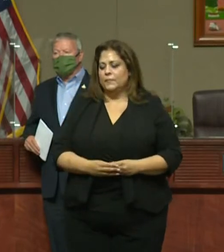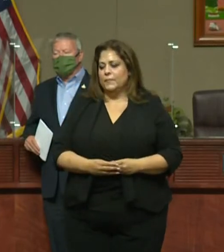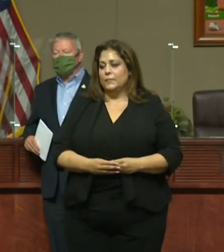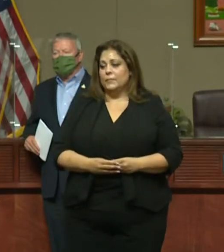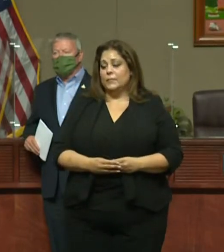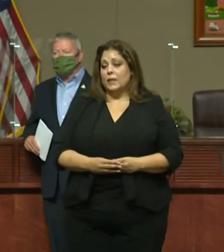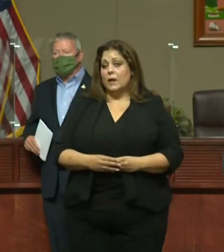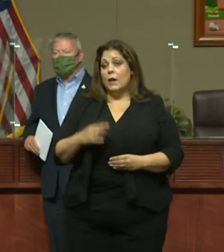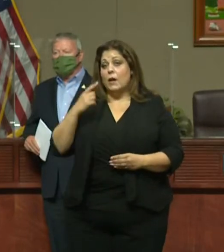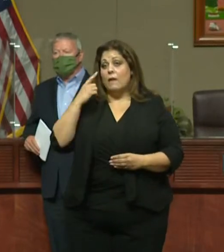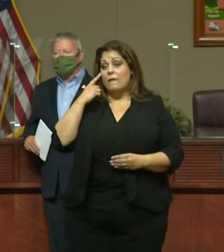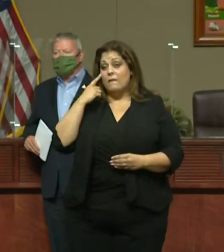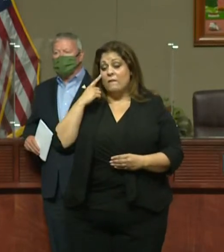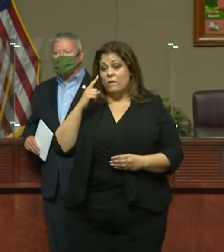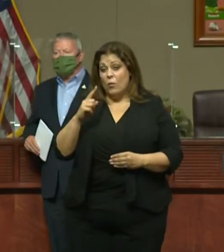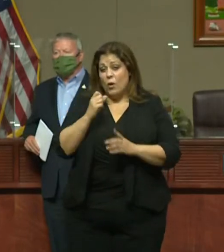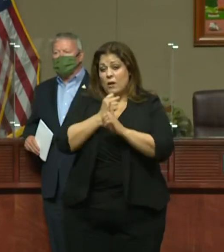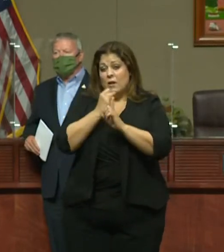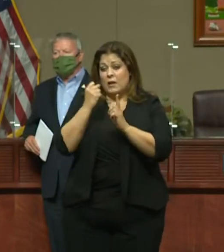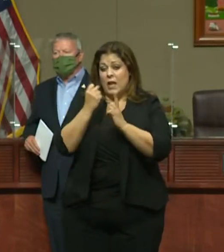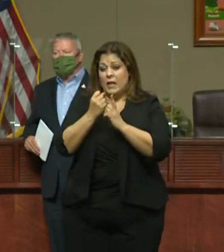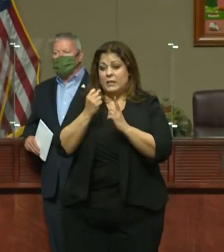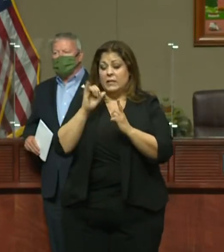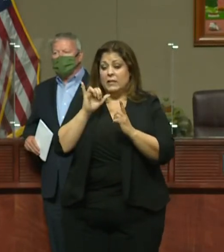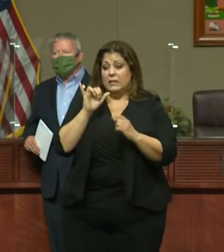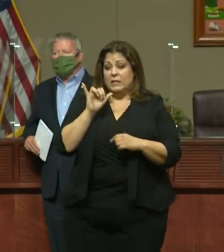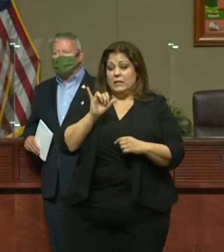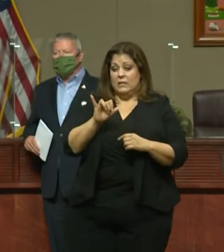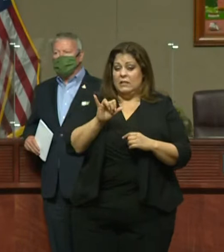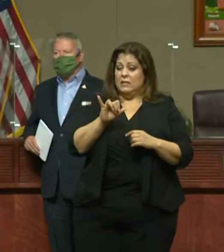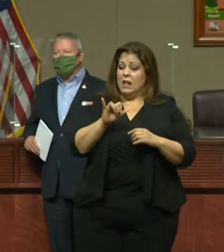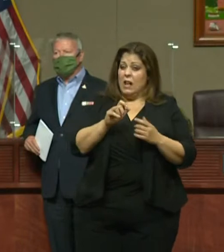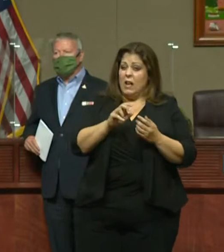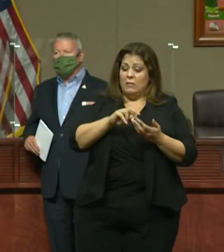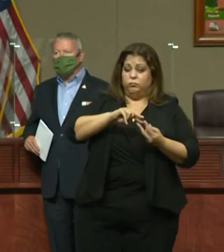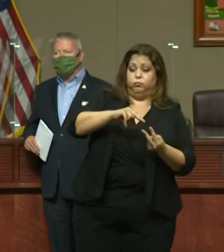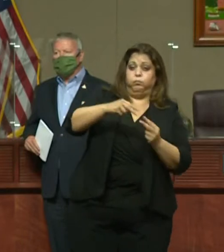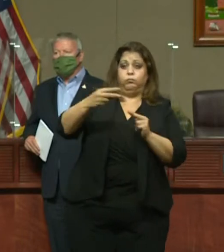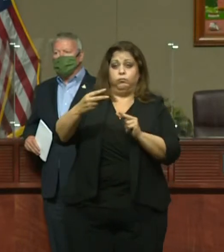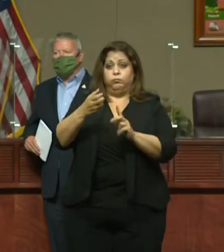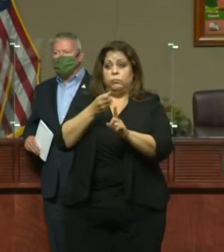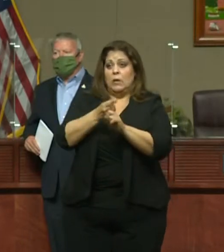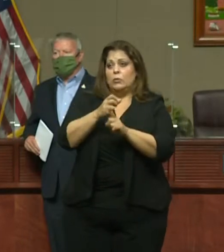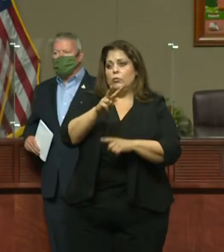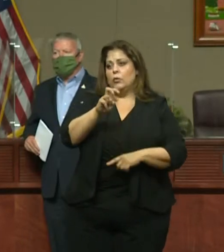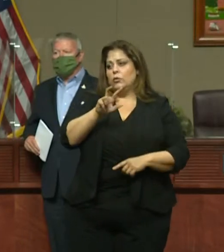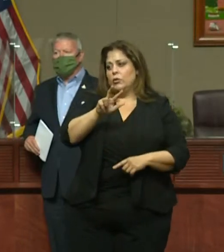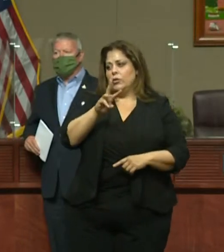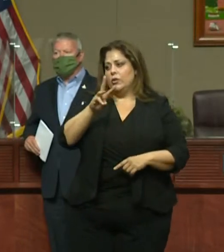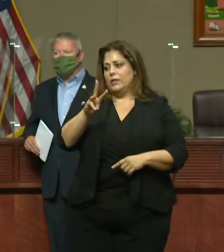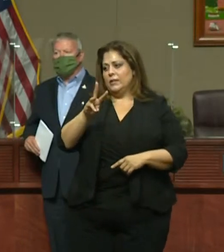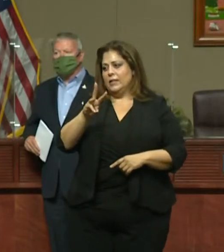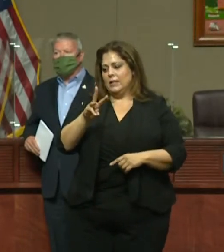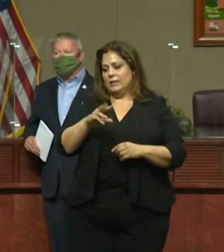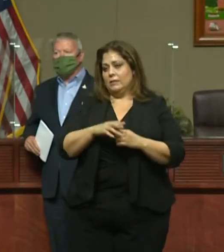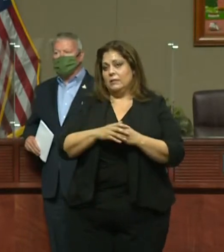For breakthrough cases, we've had a total of 236 breakthrough cases reported to